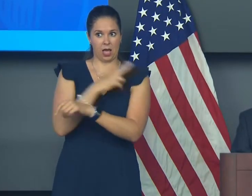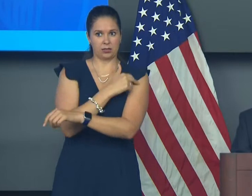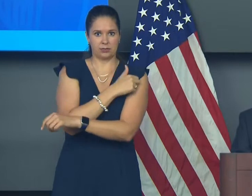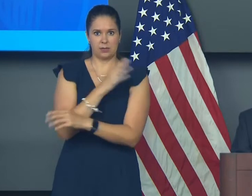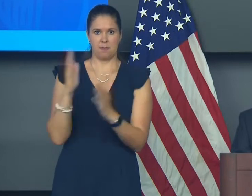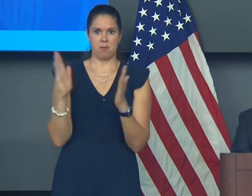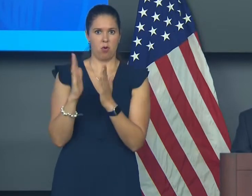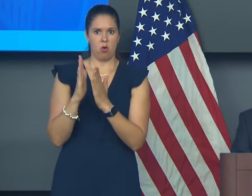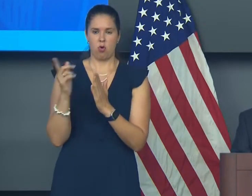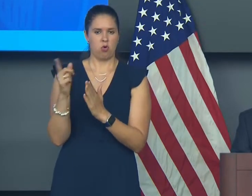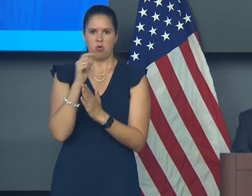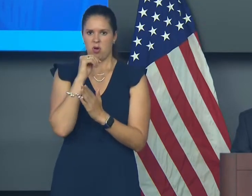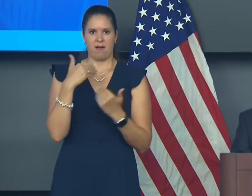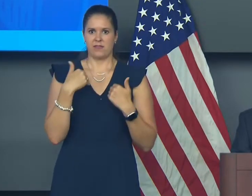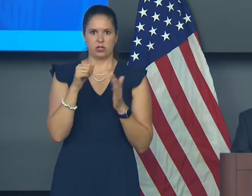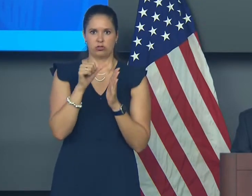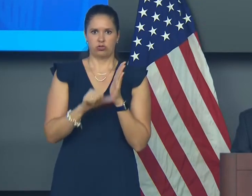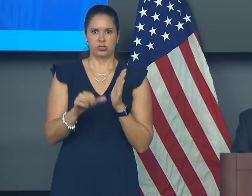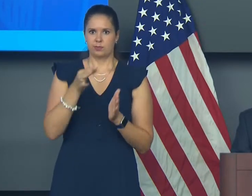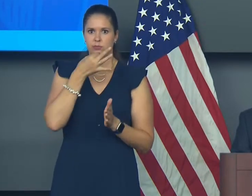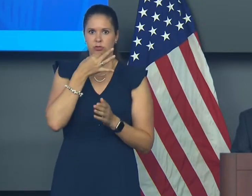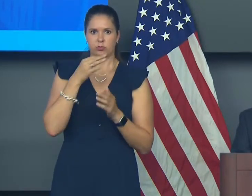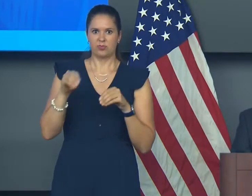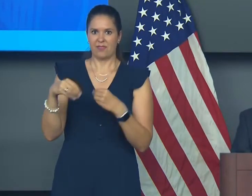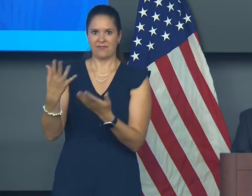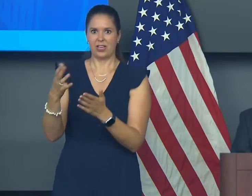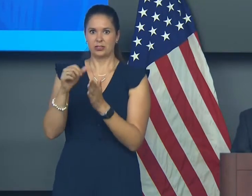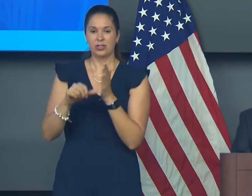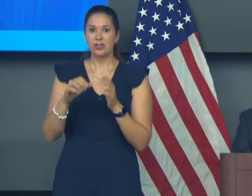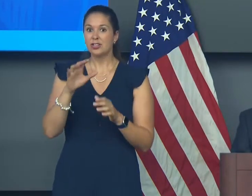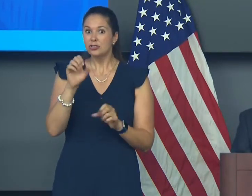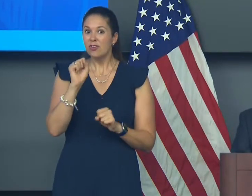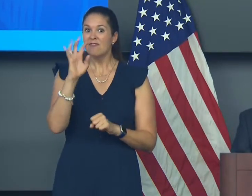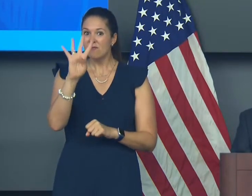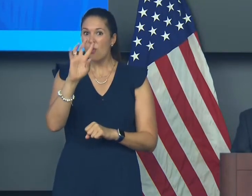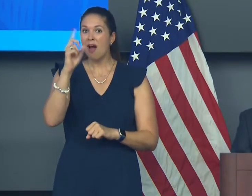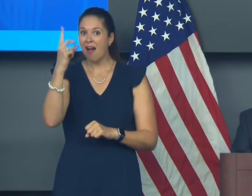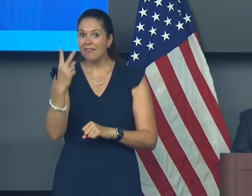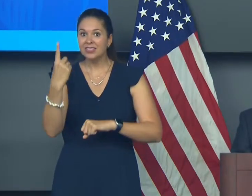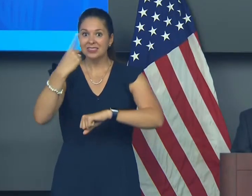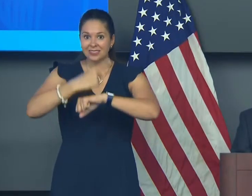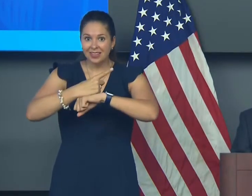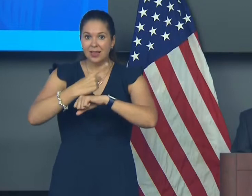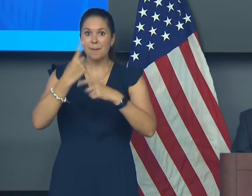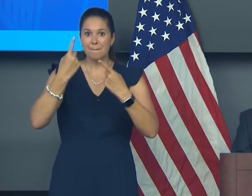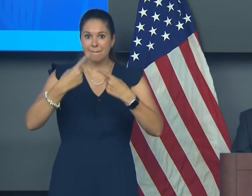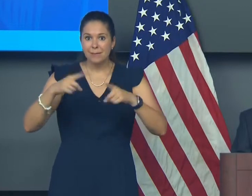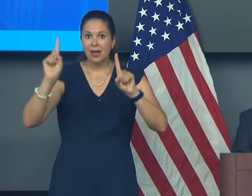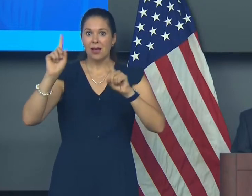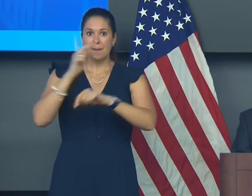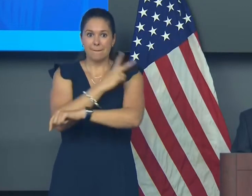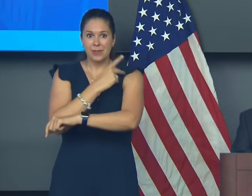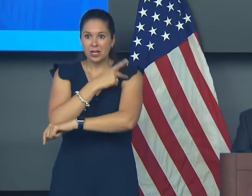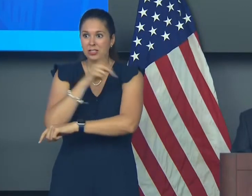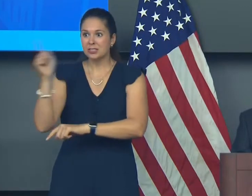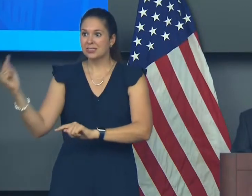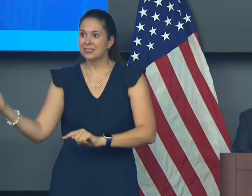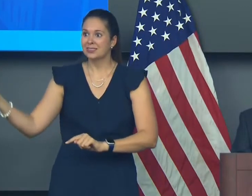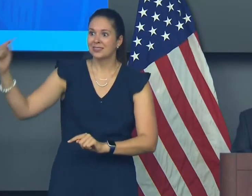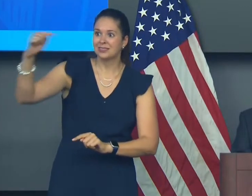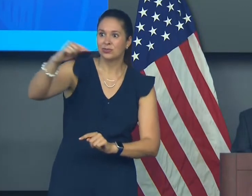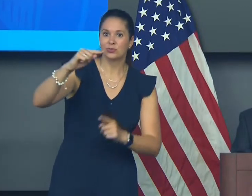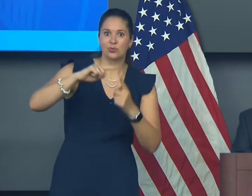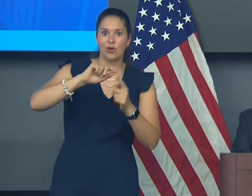have the surgical expertise to provide that service. It took 4.5 days to get that patient into another